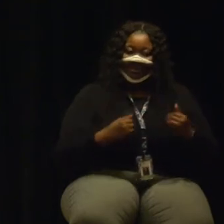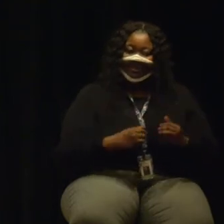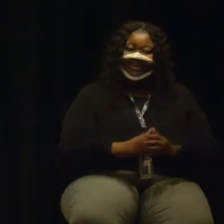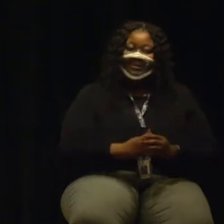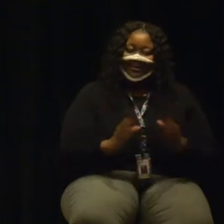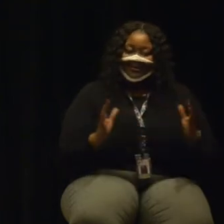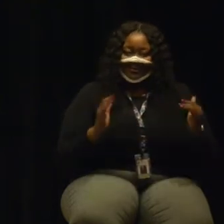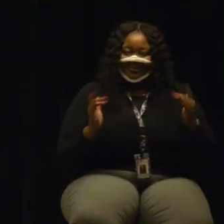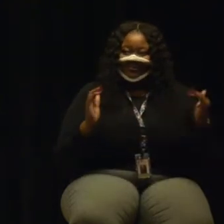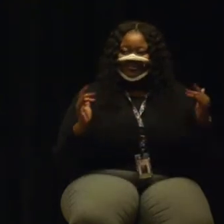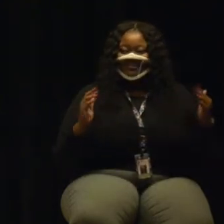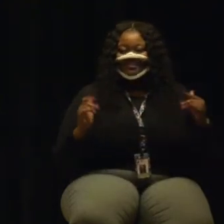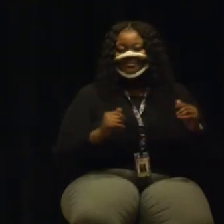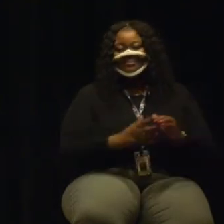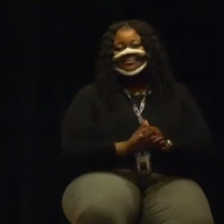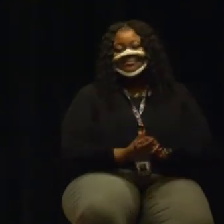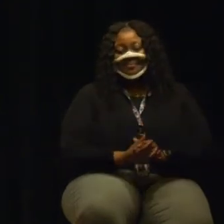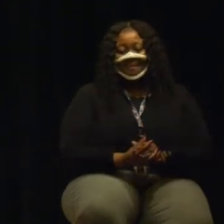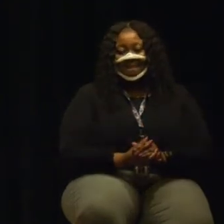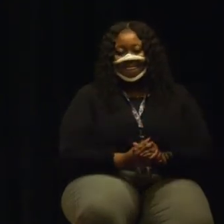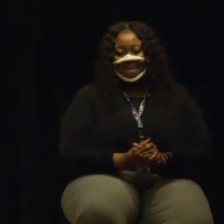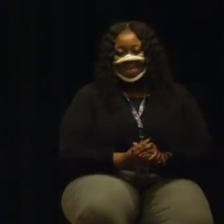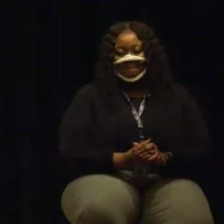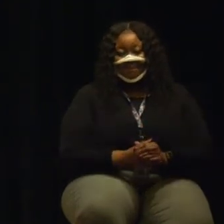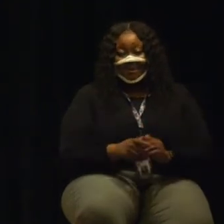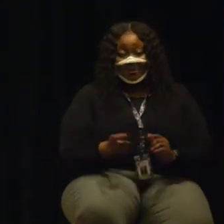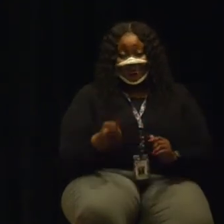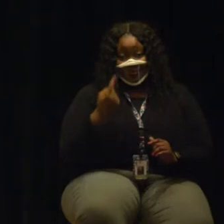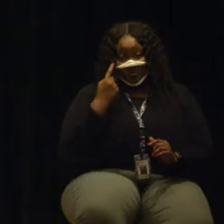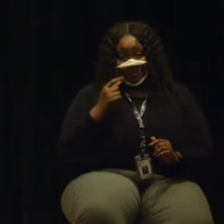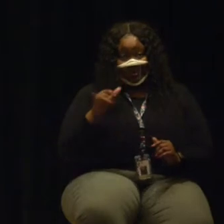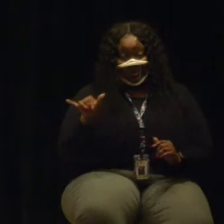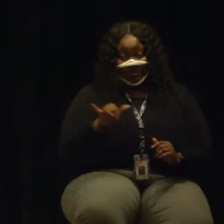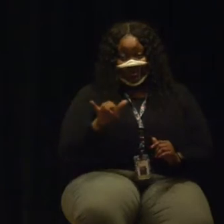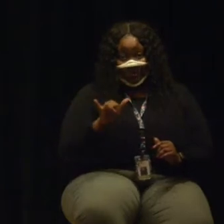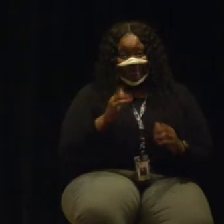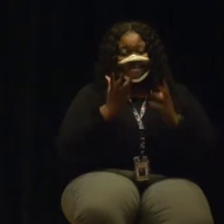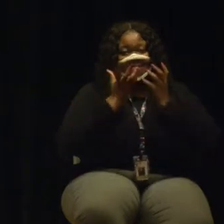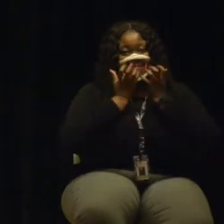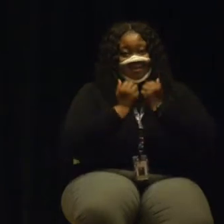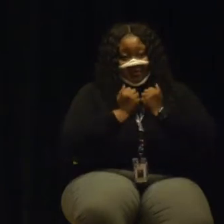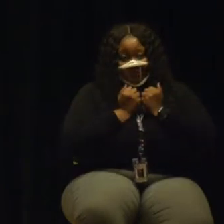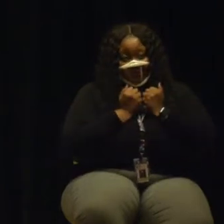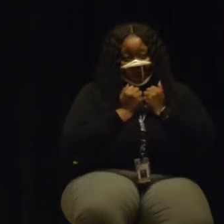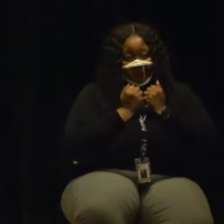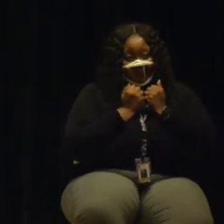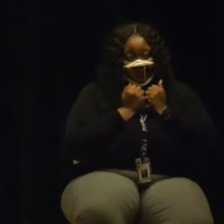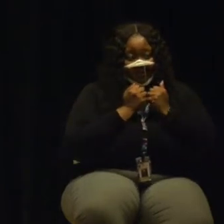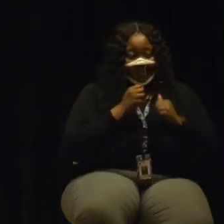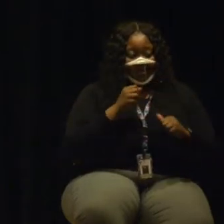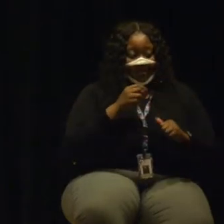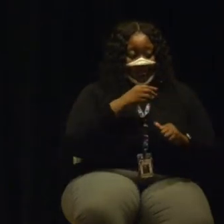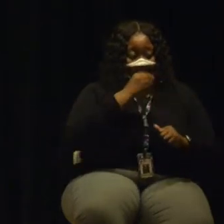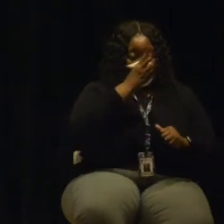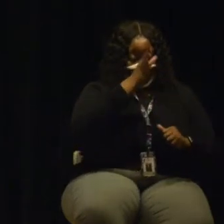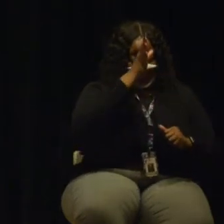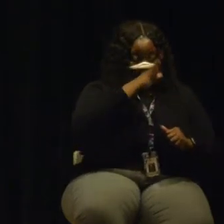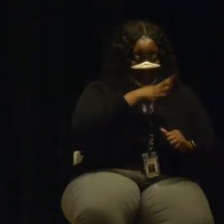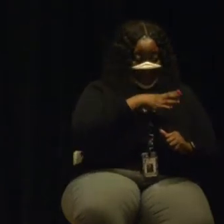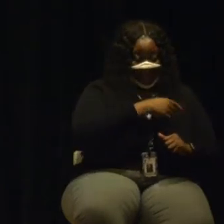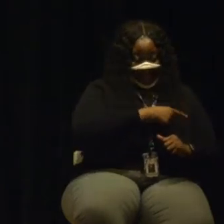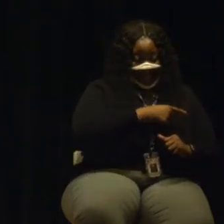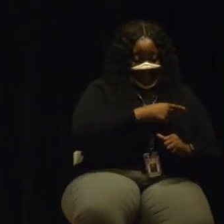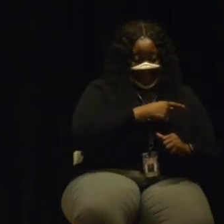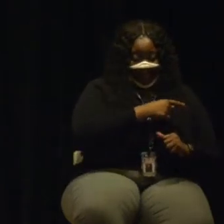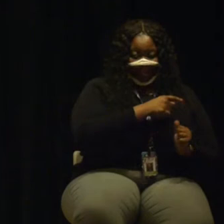But I think I understand what you're asking. Do you think the same values of it being a white versus a black man to the whole world, do you